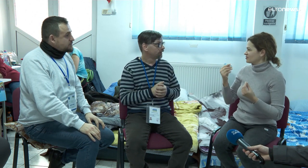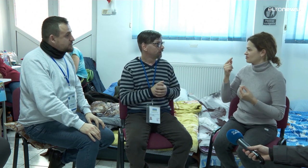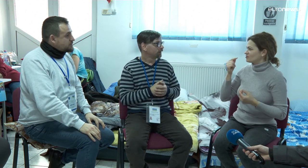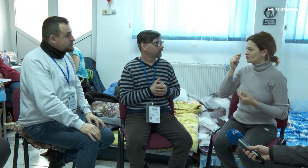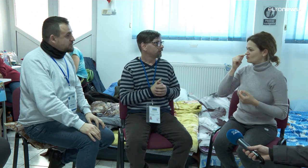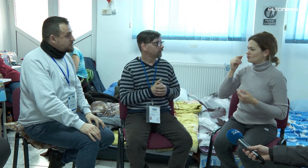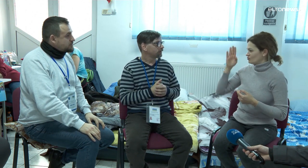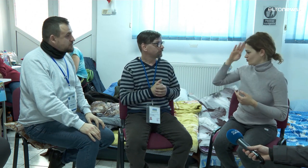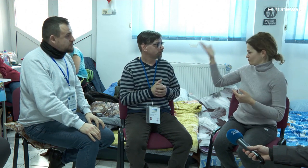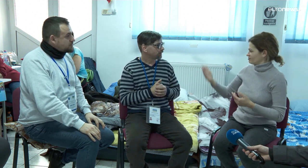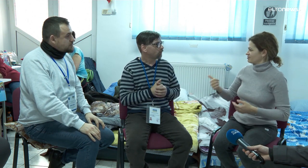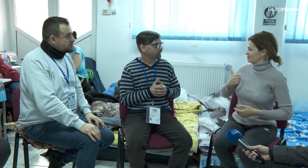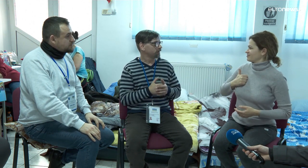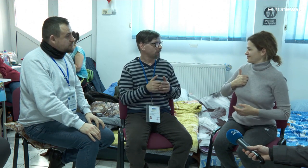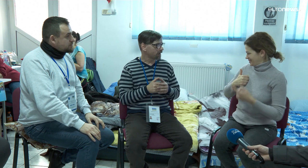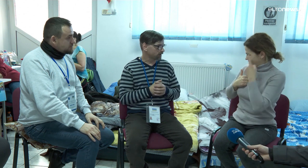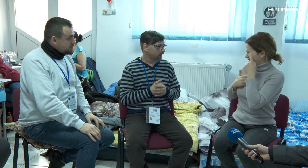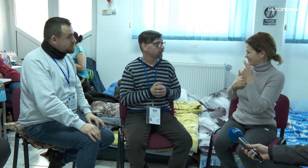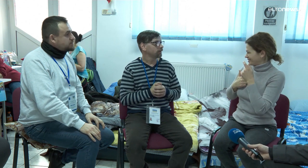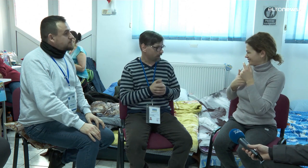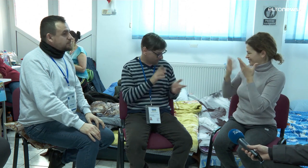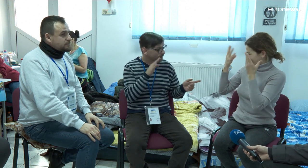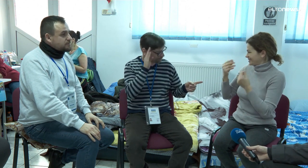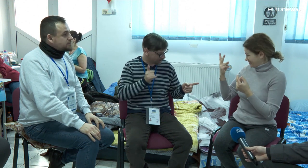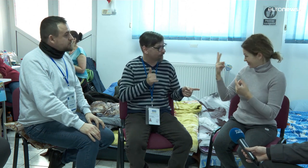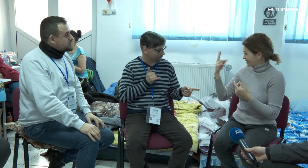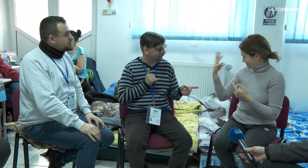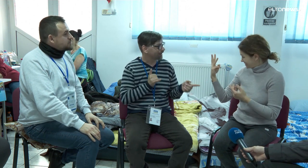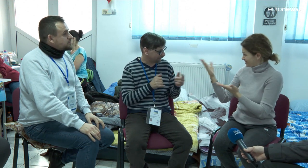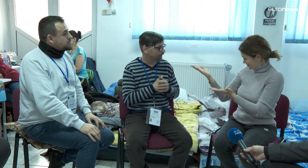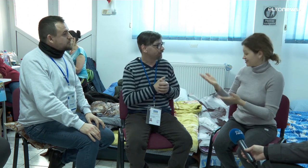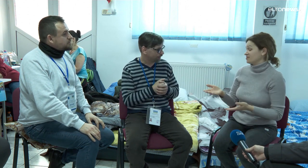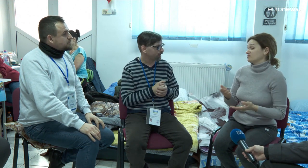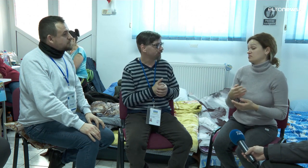feel it? On February 23rd, the army came. It was quiet and it was dawn.